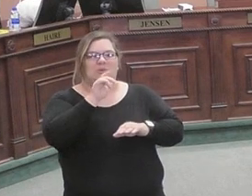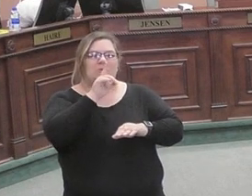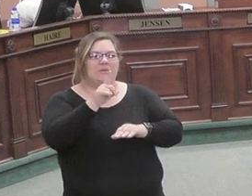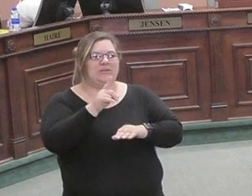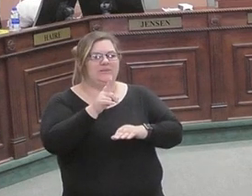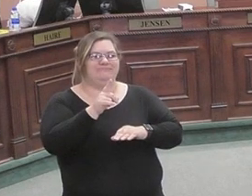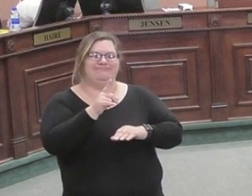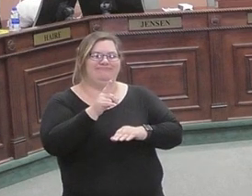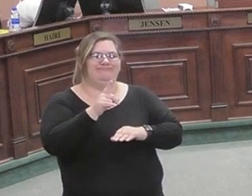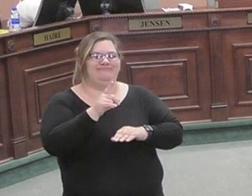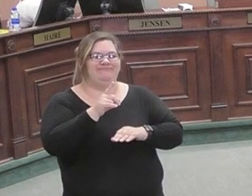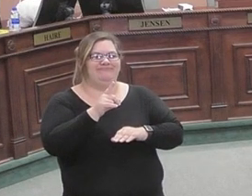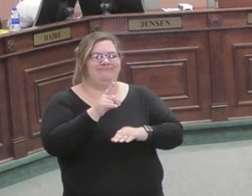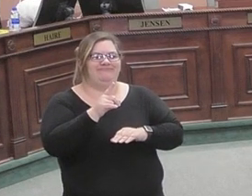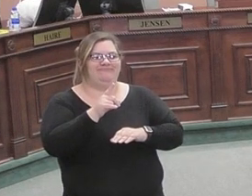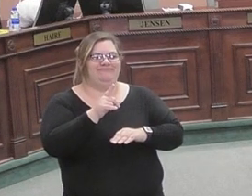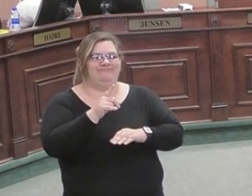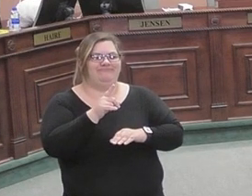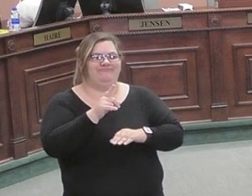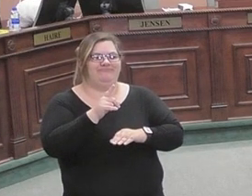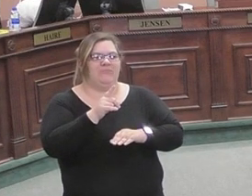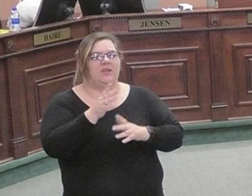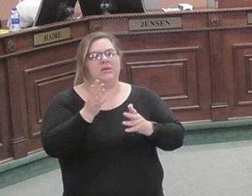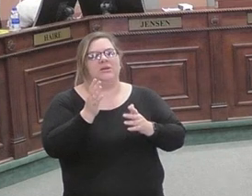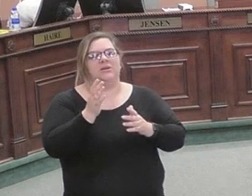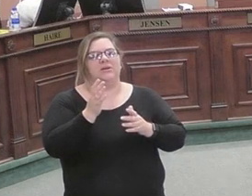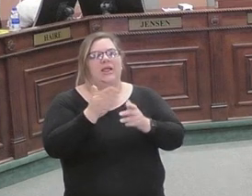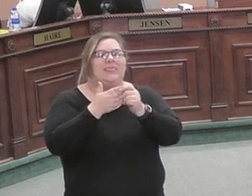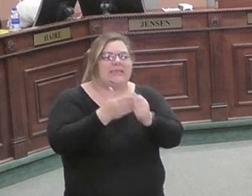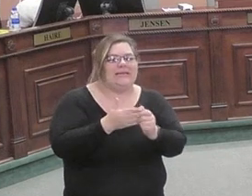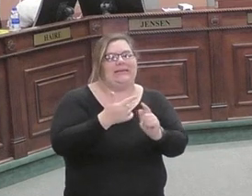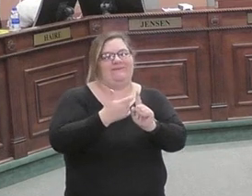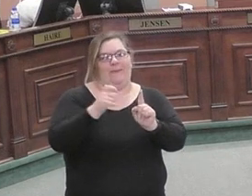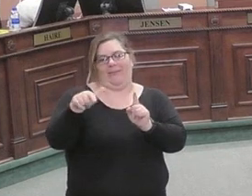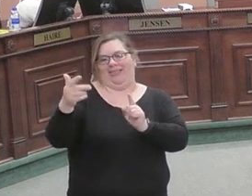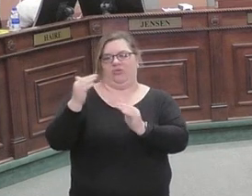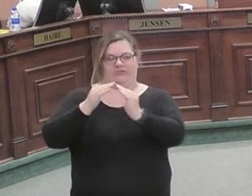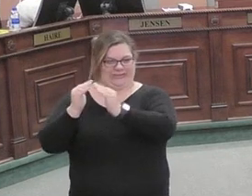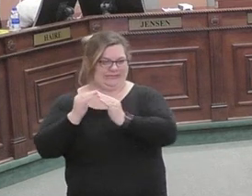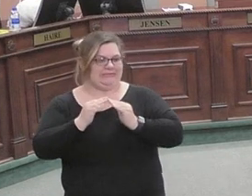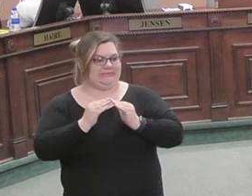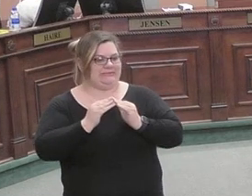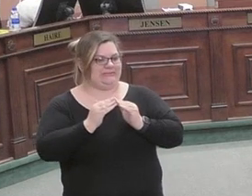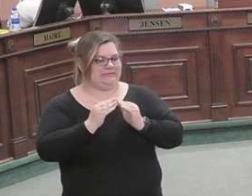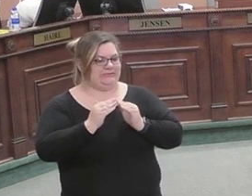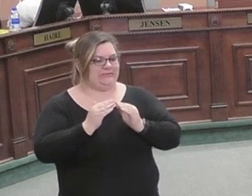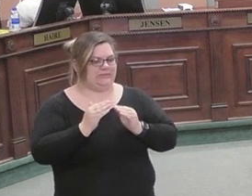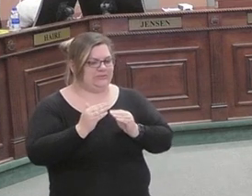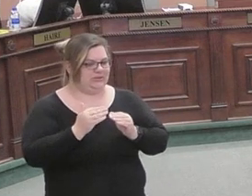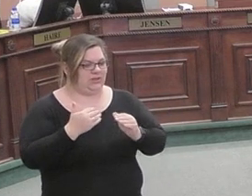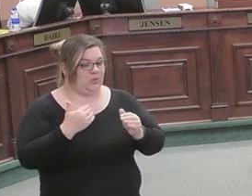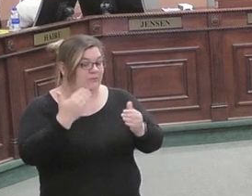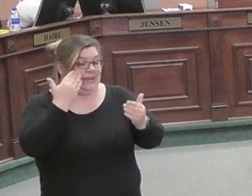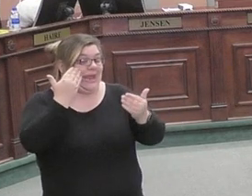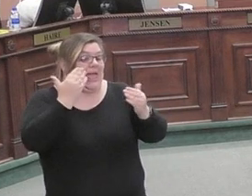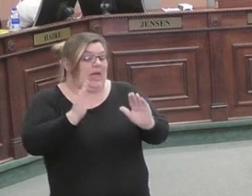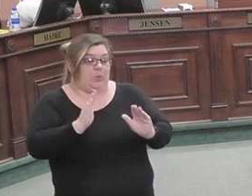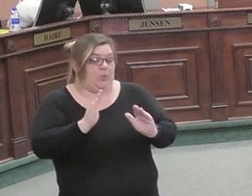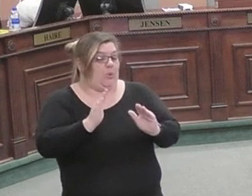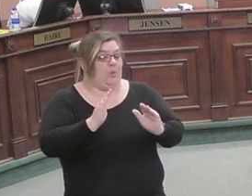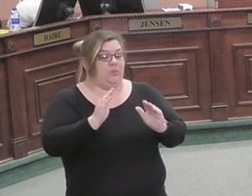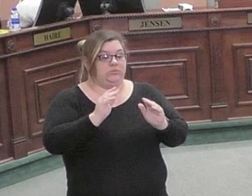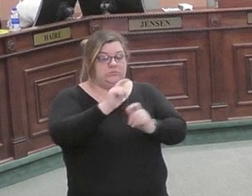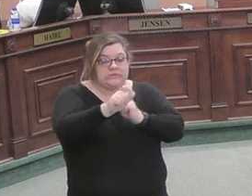think that leadership entails, and certainly I don't know what the information is for any of those jurisdictions,